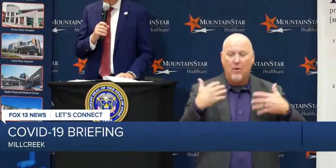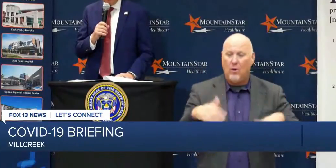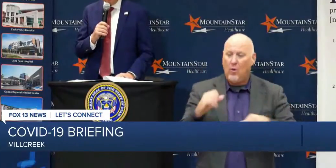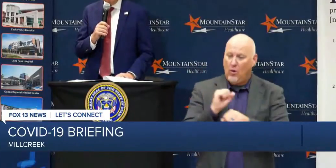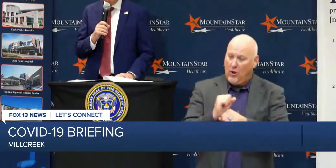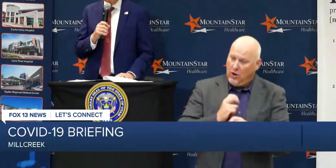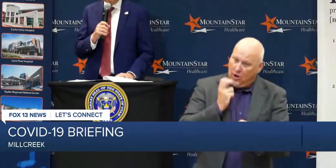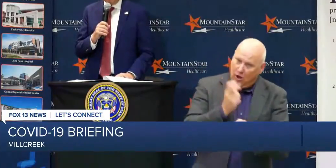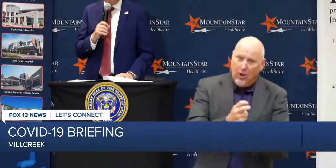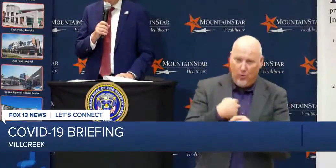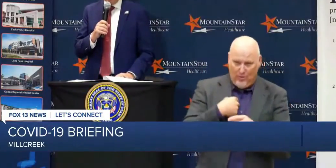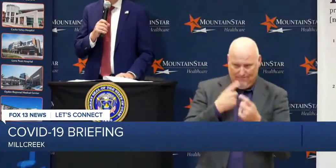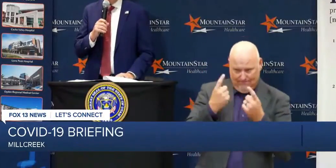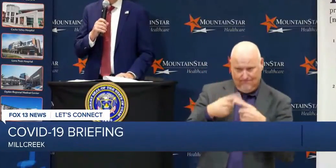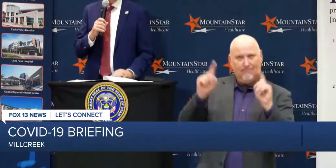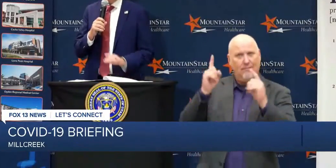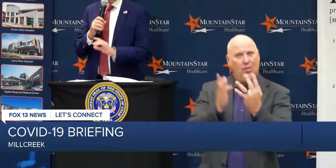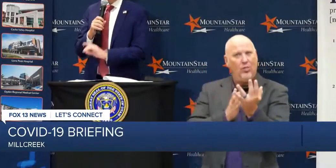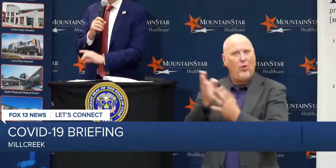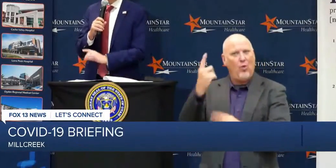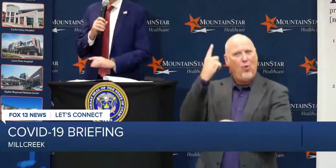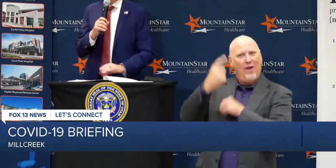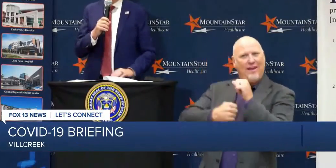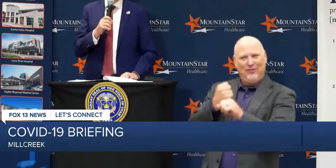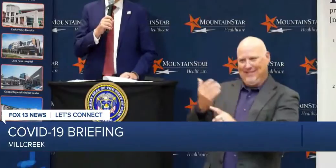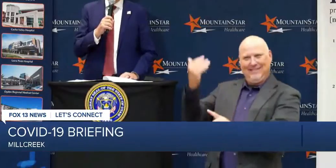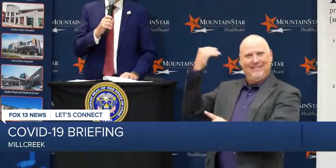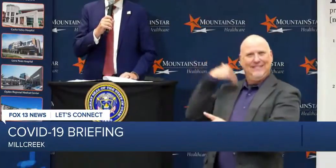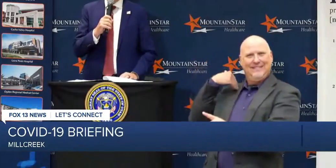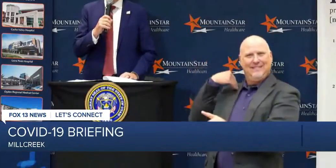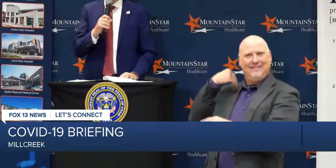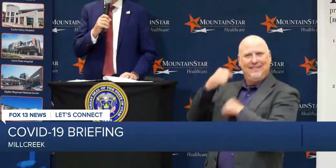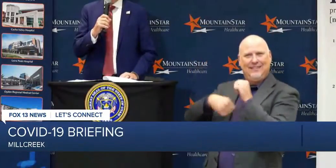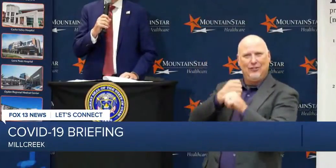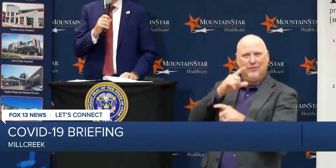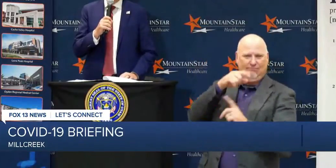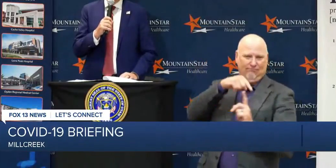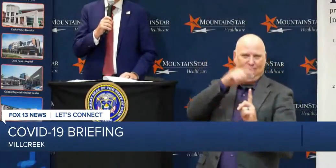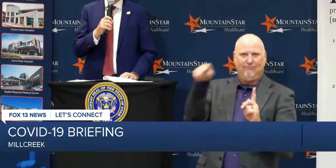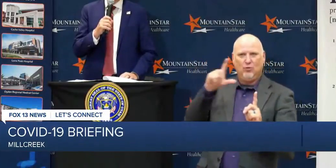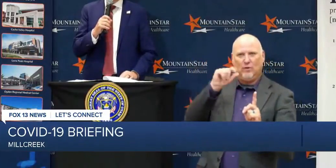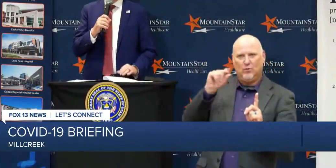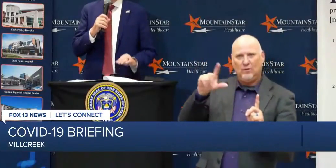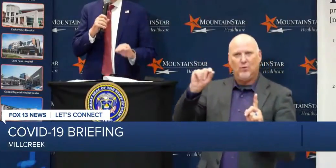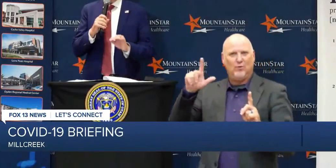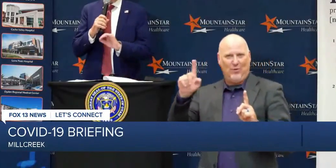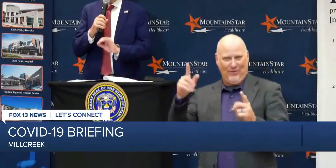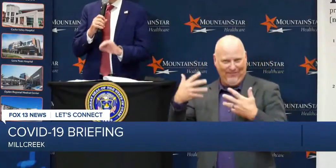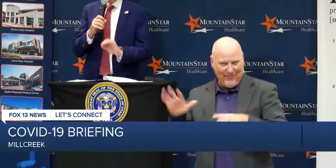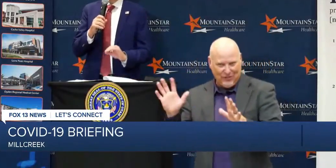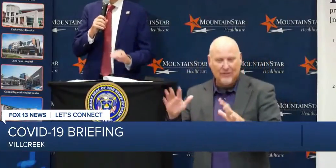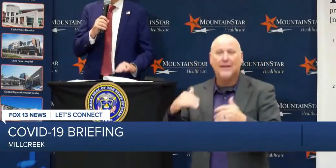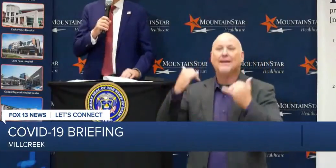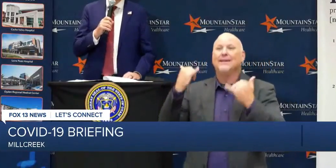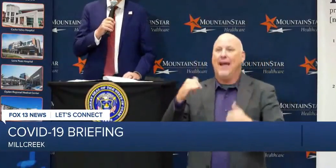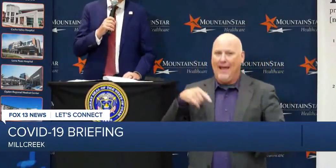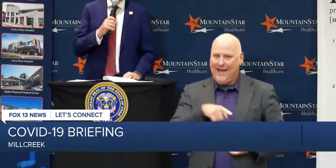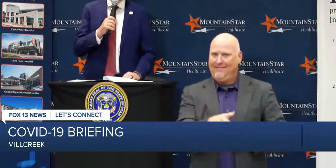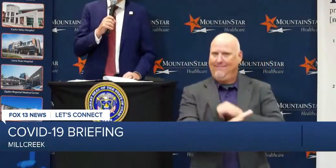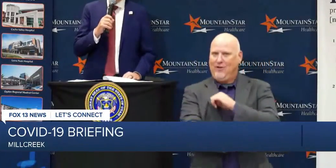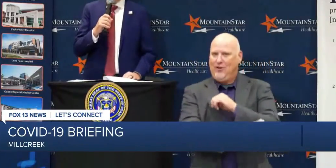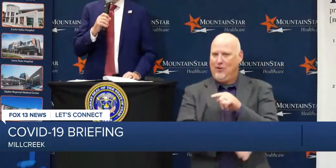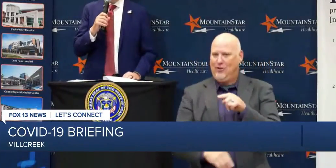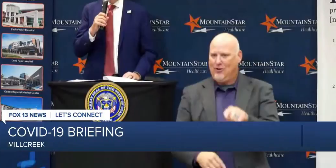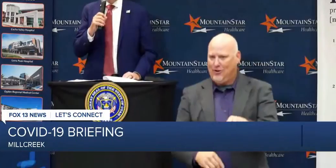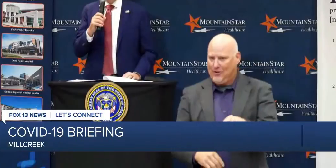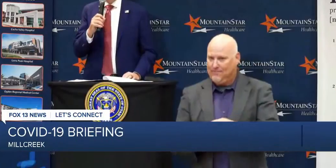past school year. Our health department is incredible, and they've been working very closely. Now, as you know, there have been changes made